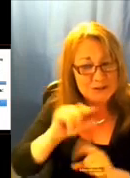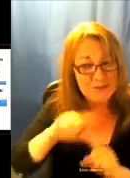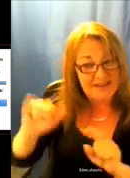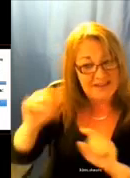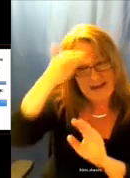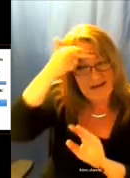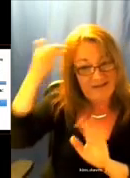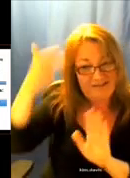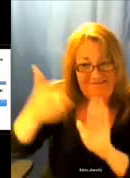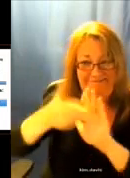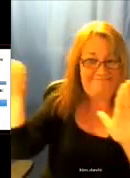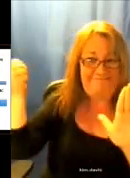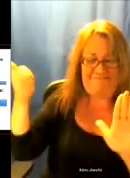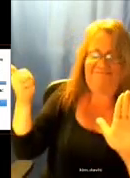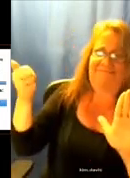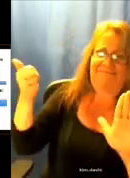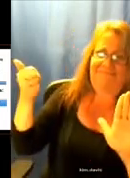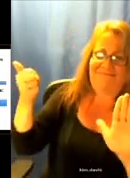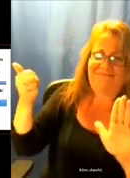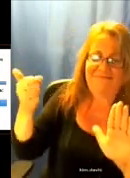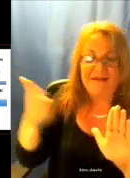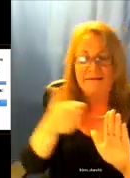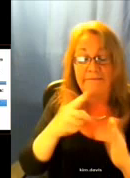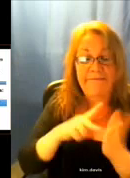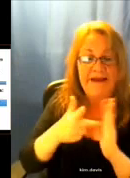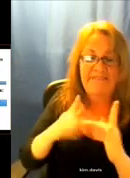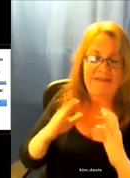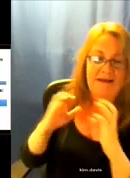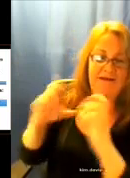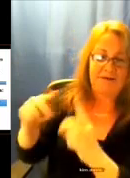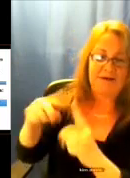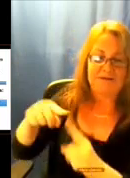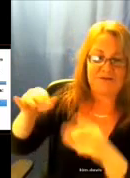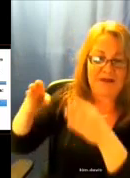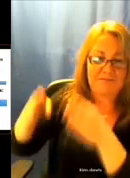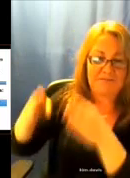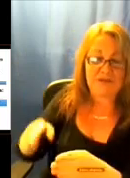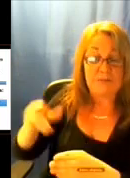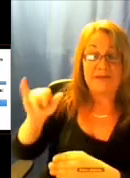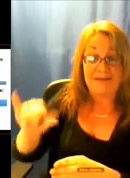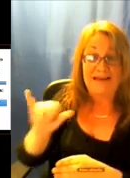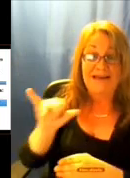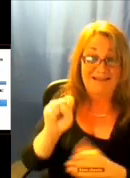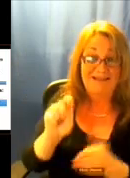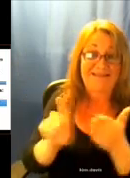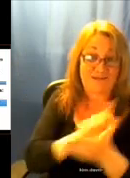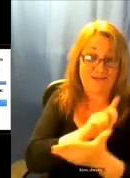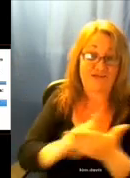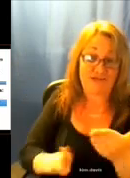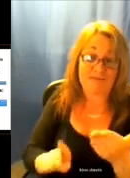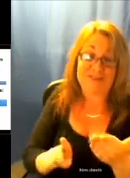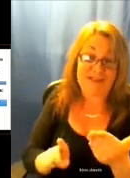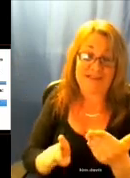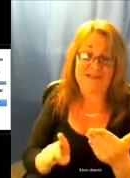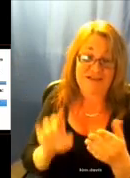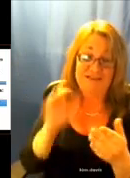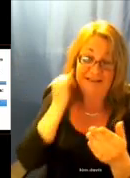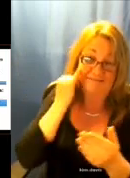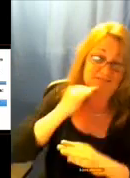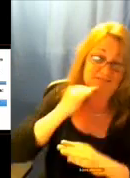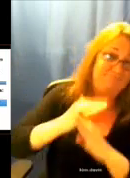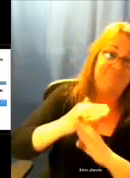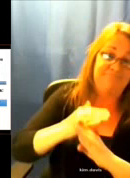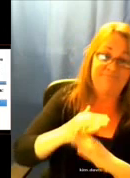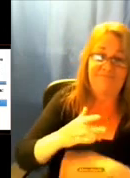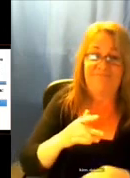work here, not people with disabilities." So you know that they have labeled you as the person with disabled,